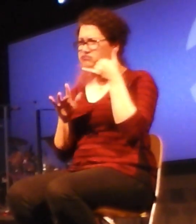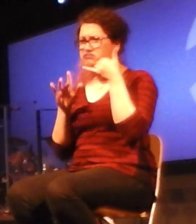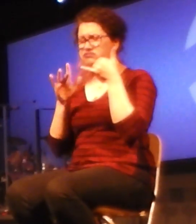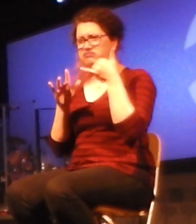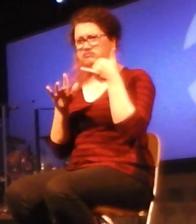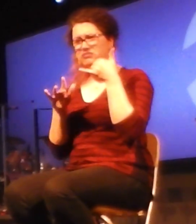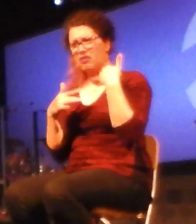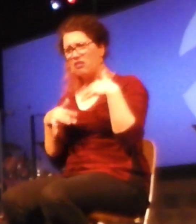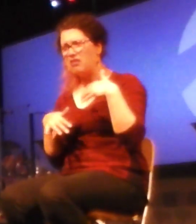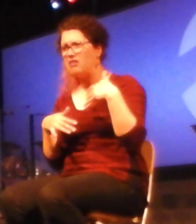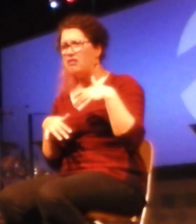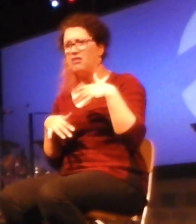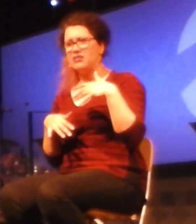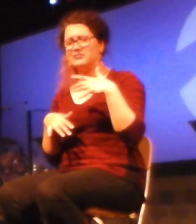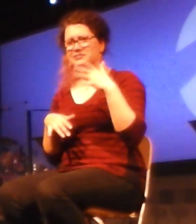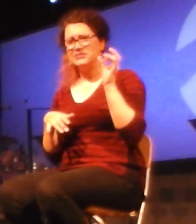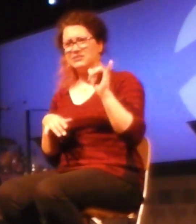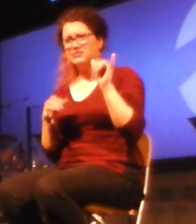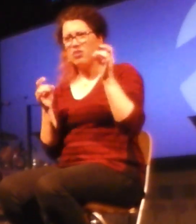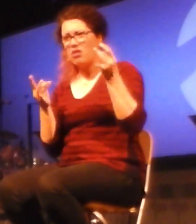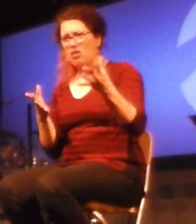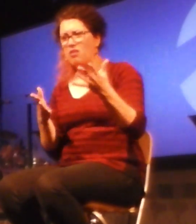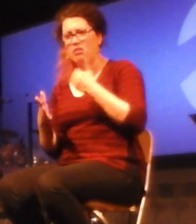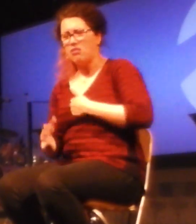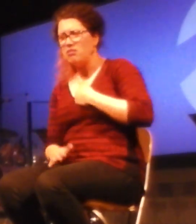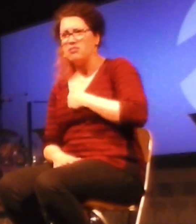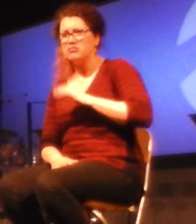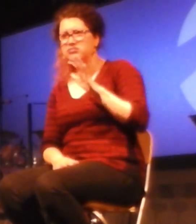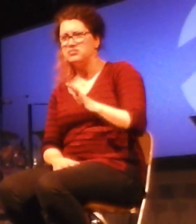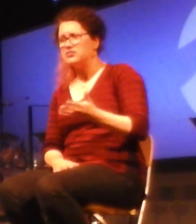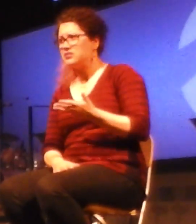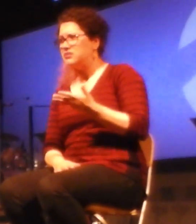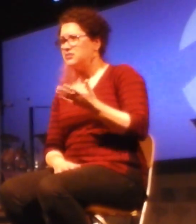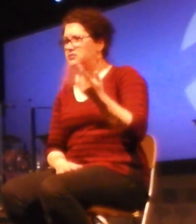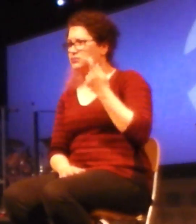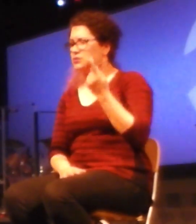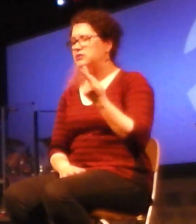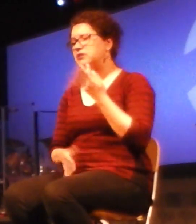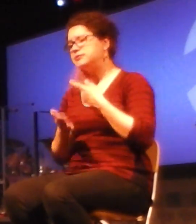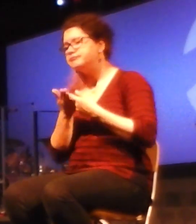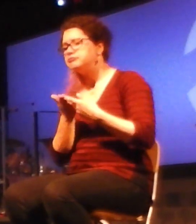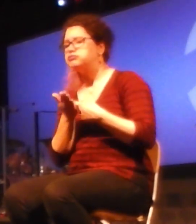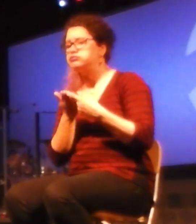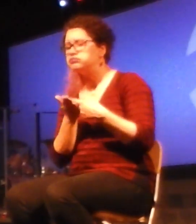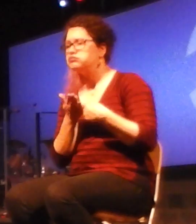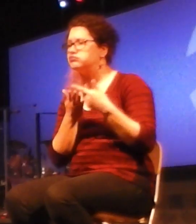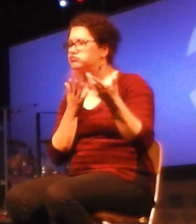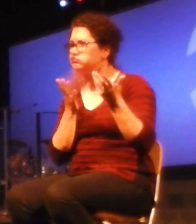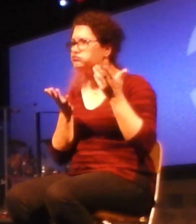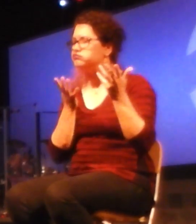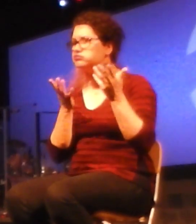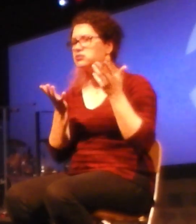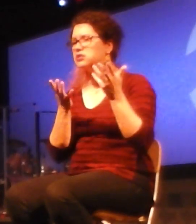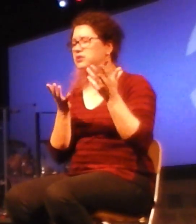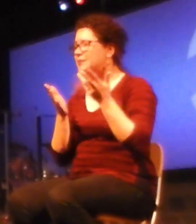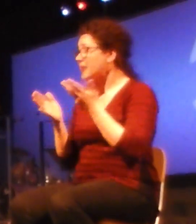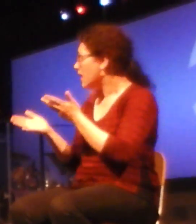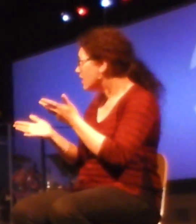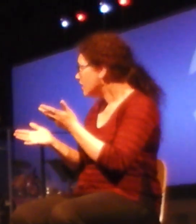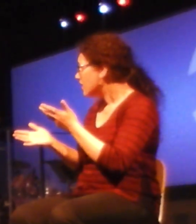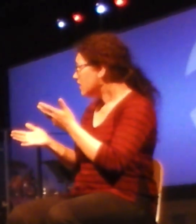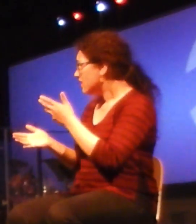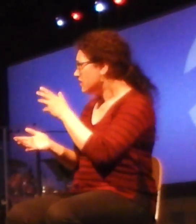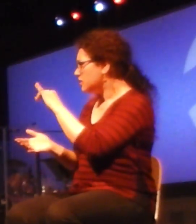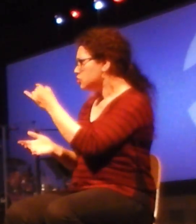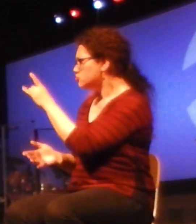like, oh my goodness, that's awful. I'm so sorry. And so we started talking about it a little more, and he was explaining, he's like, I don't know what